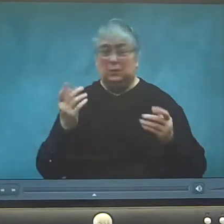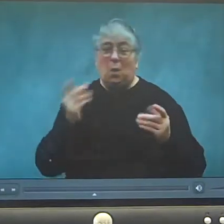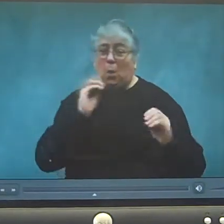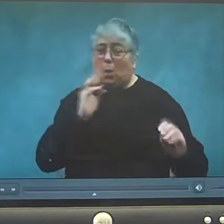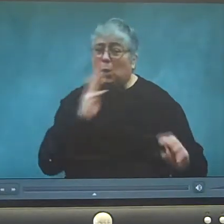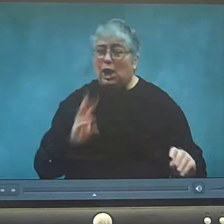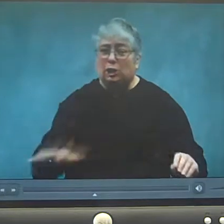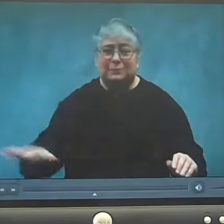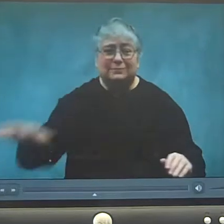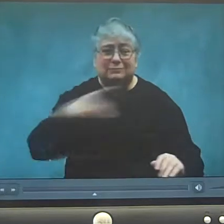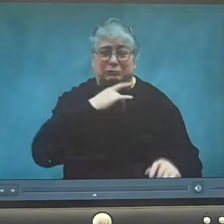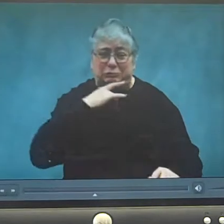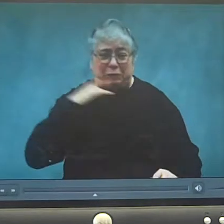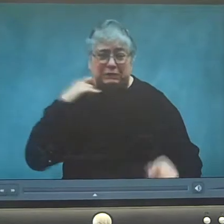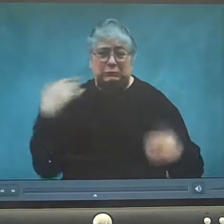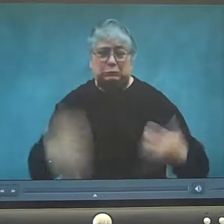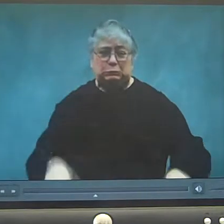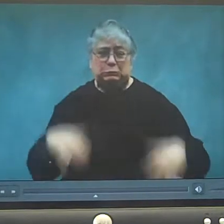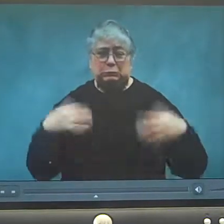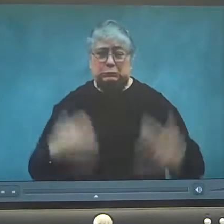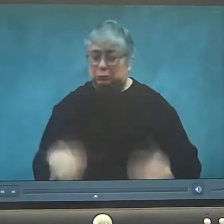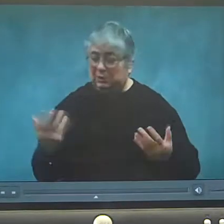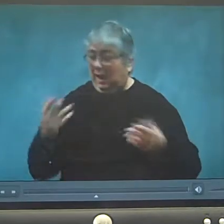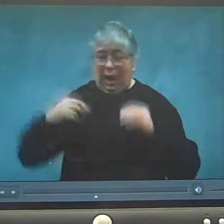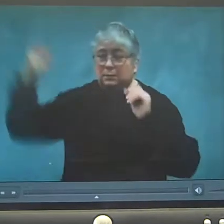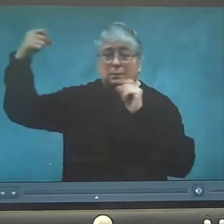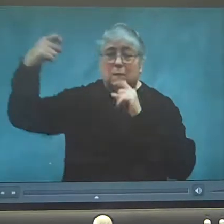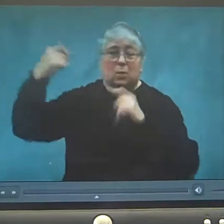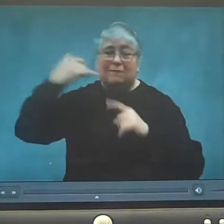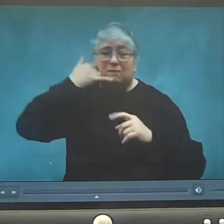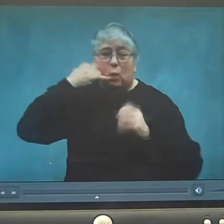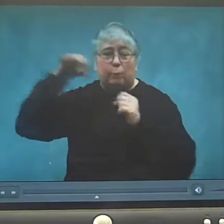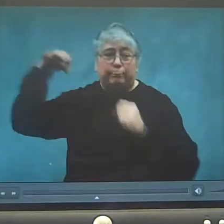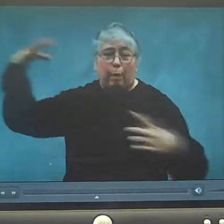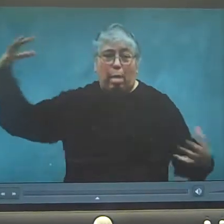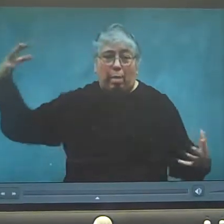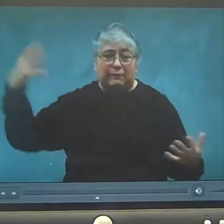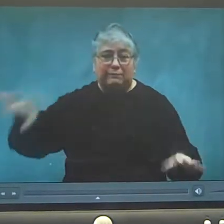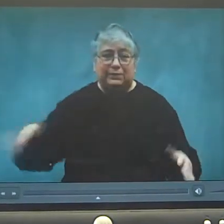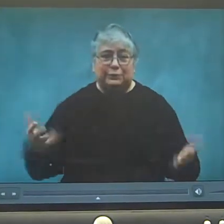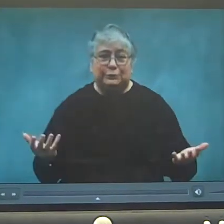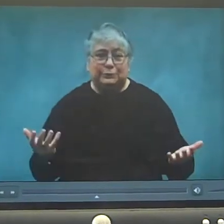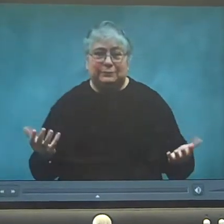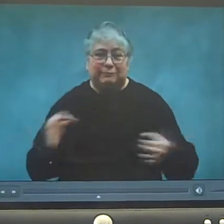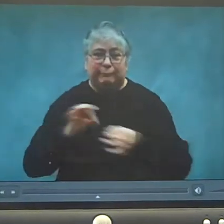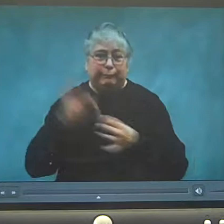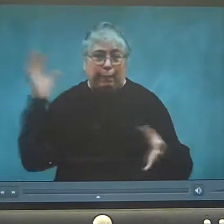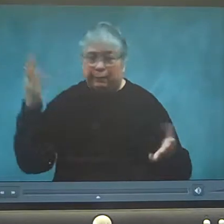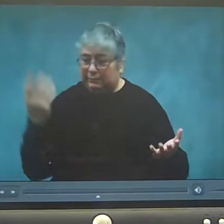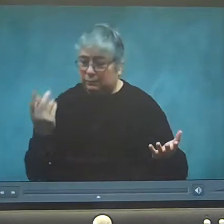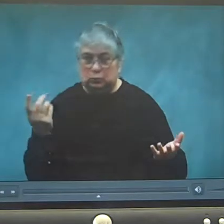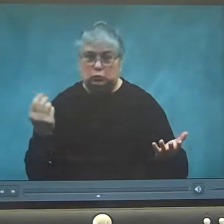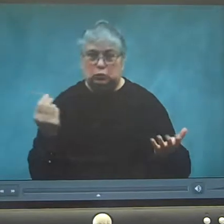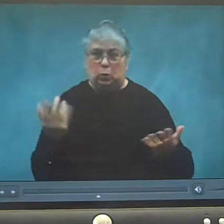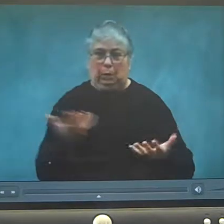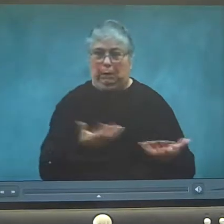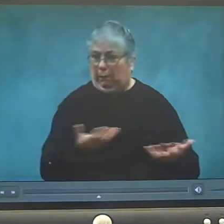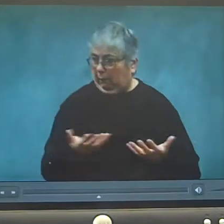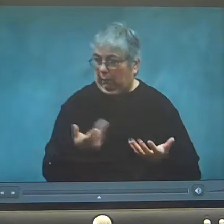when they're driving, it's really hot. They're in places where there's no water, and it's dry, and there's just no connection. Wherever